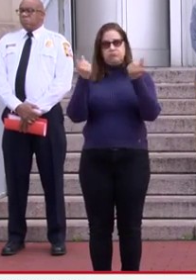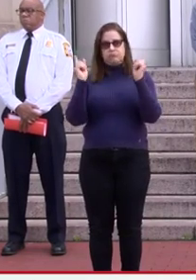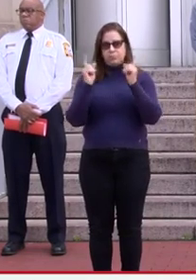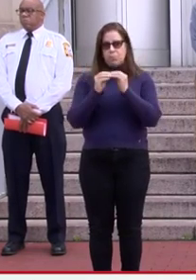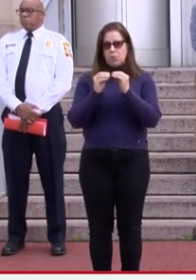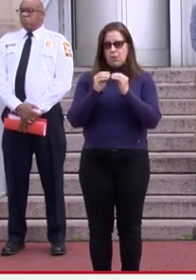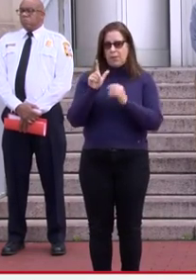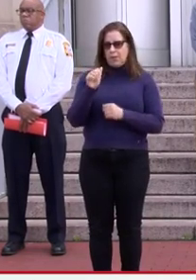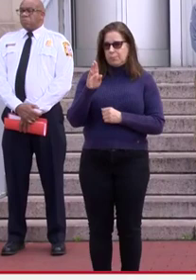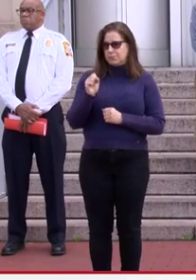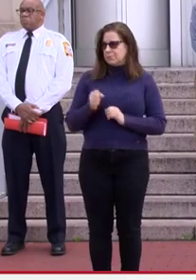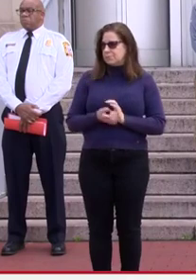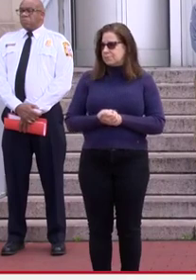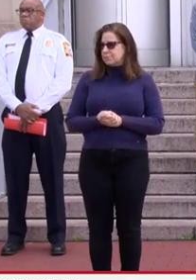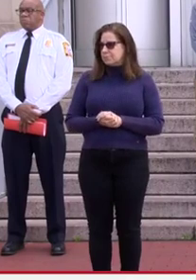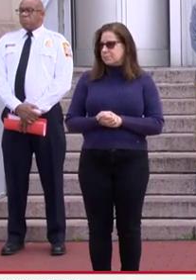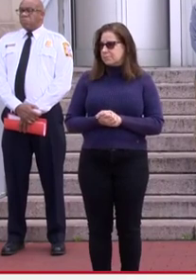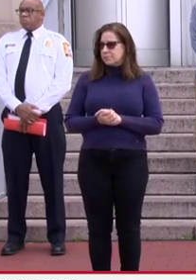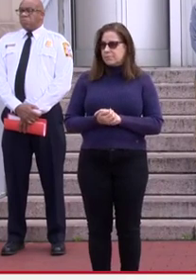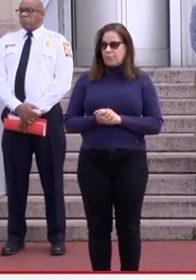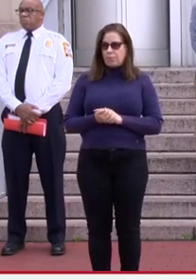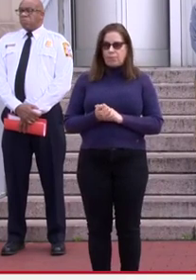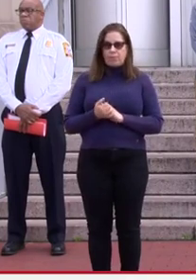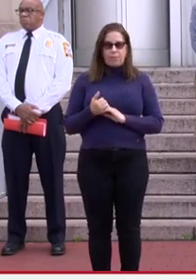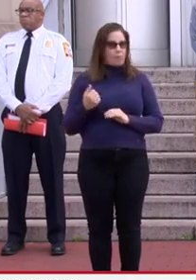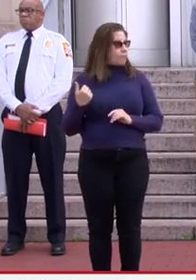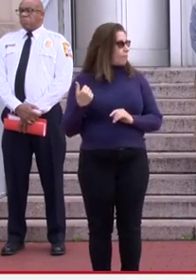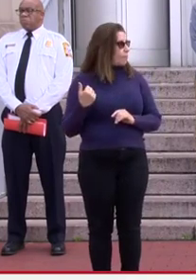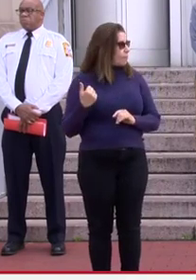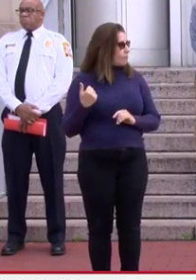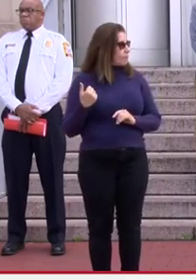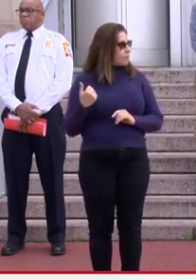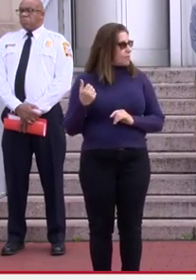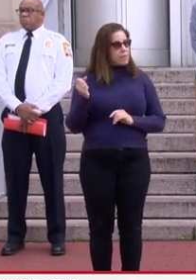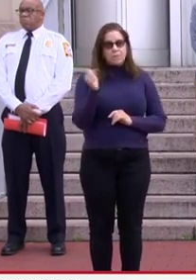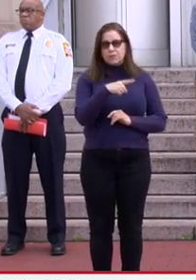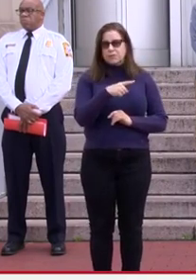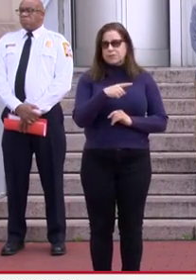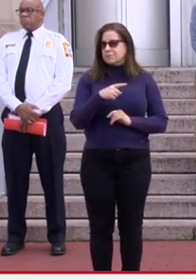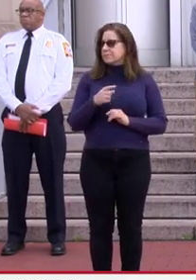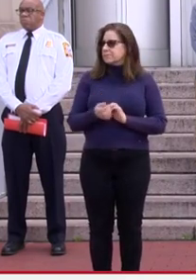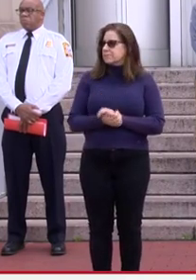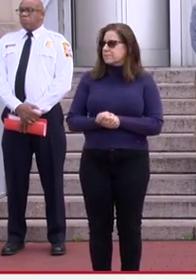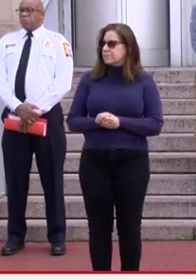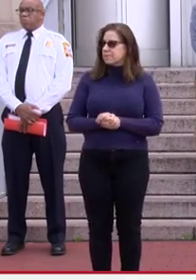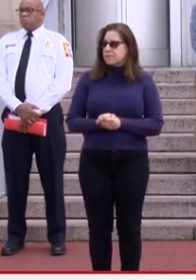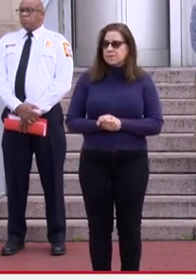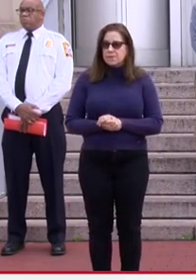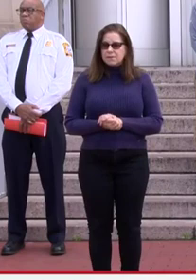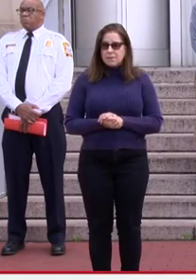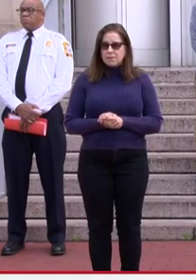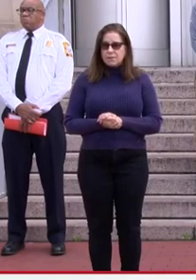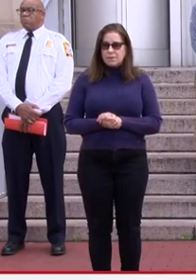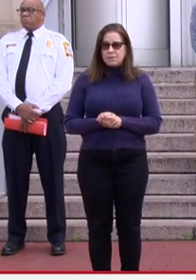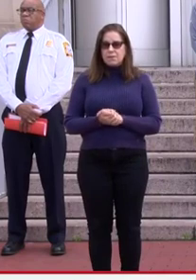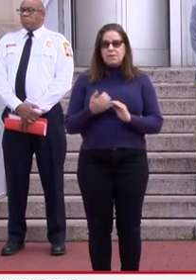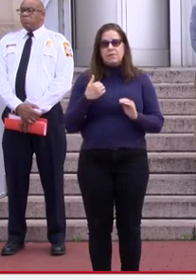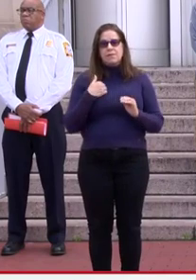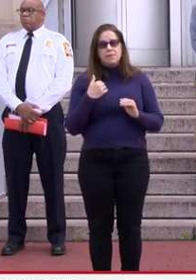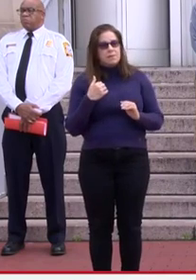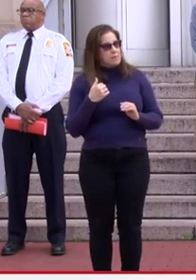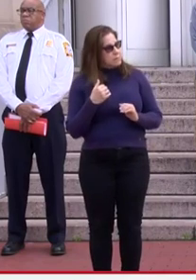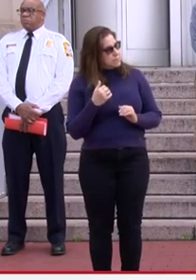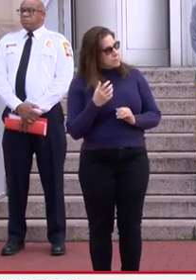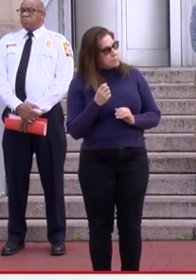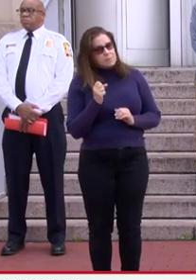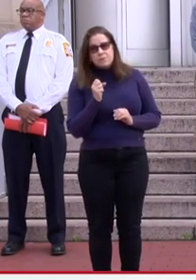It's hard to hear. It's hard to hear up there. I can't hear you, dear. So, what has been the conversation around tending those with the coronavirus